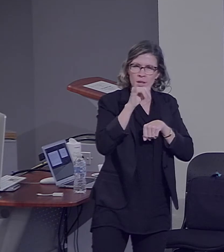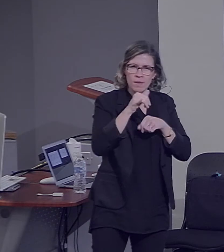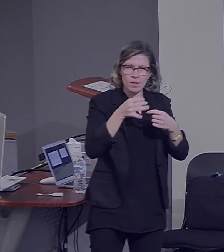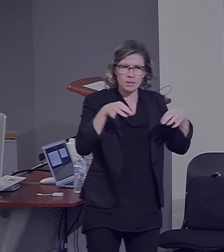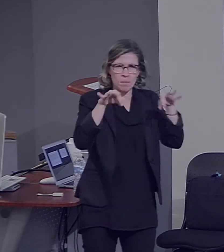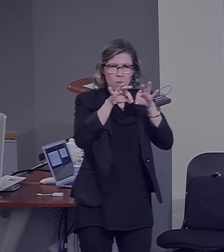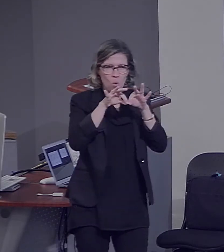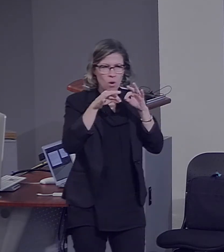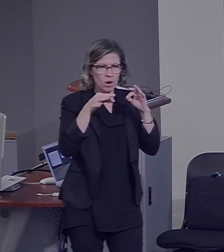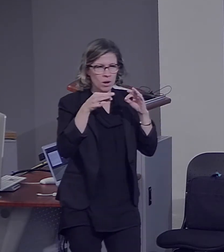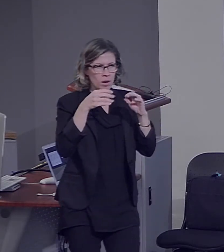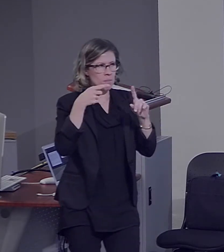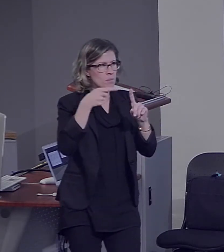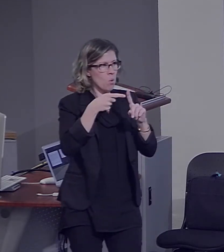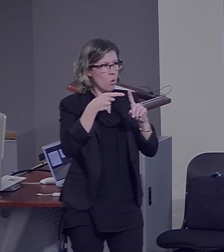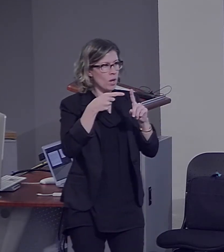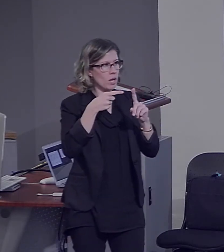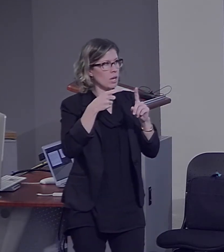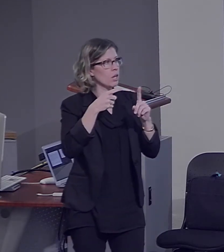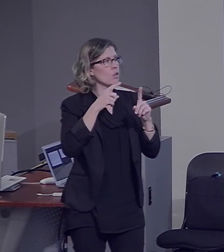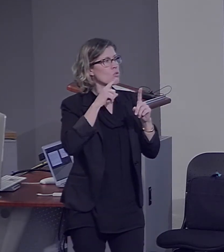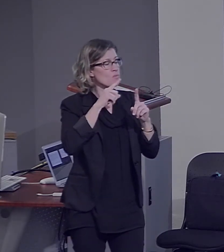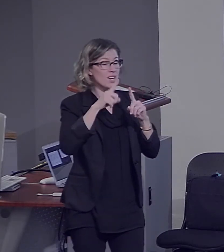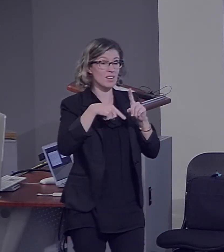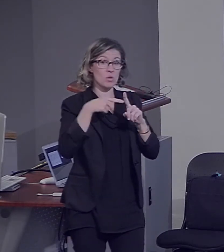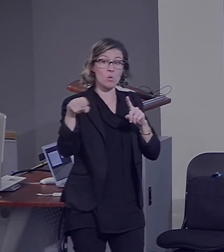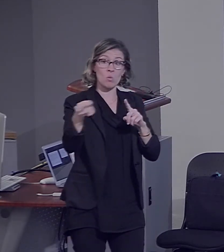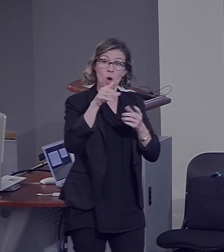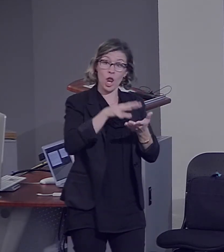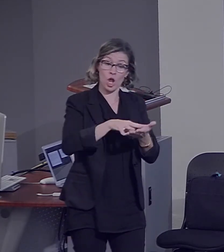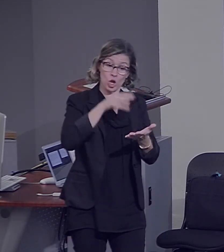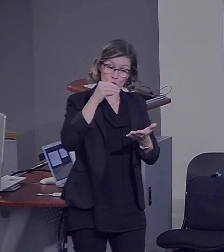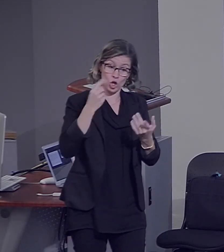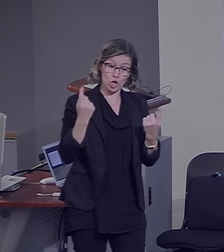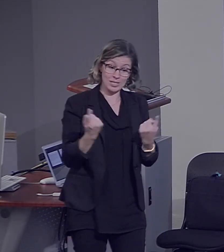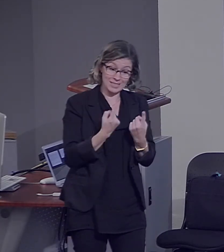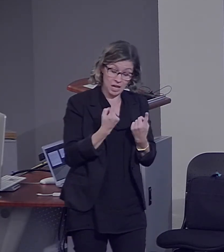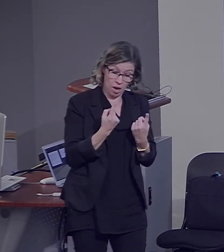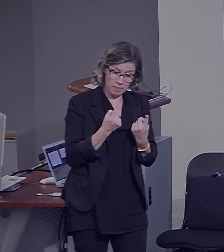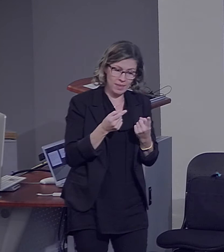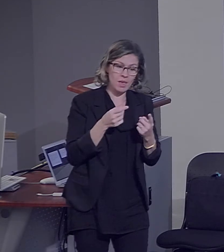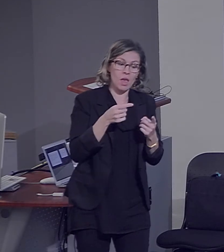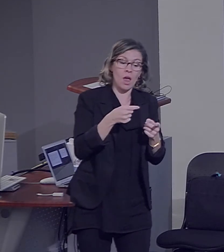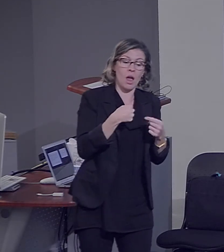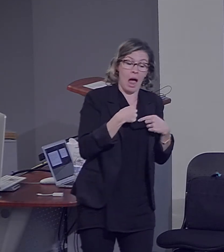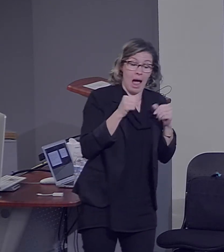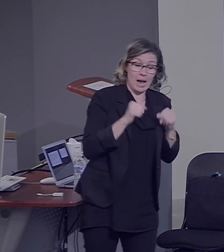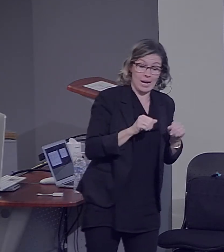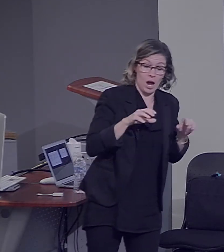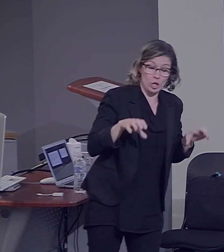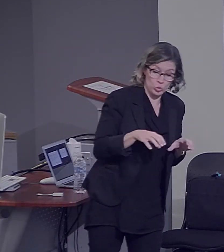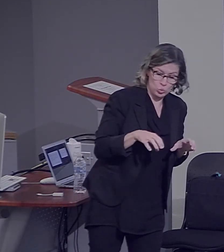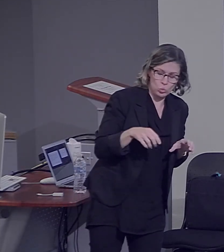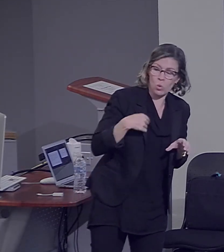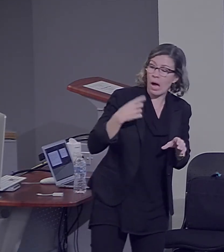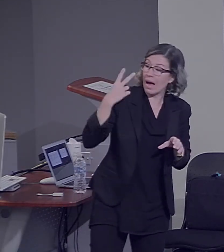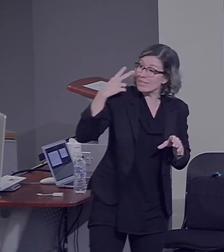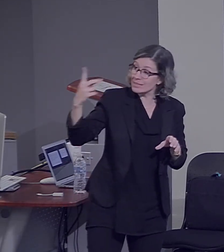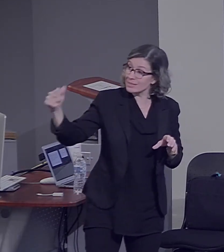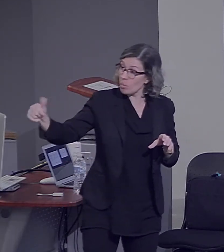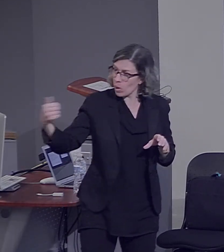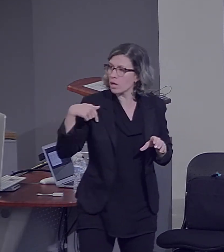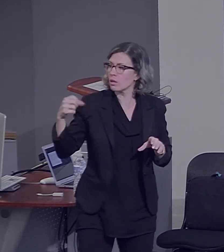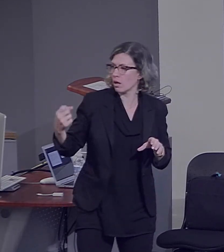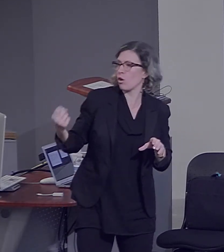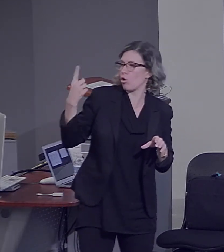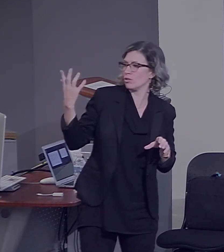that the importance of learning something allow you to understand much better what it is. And that is true